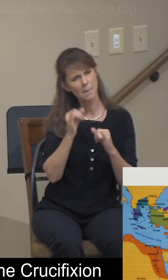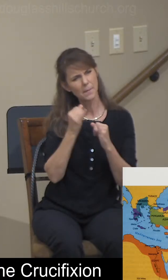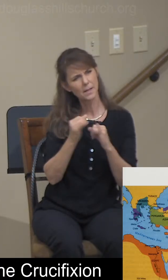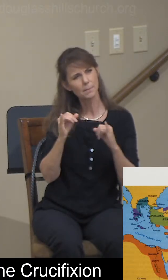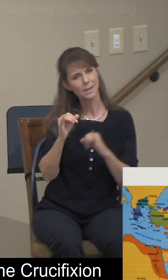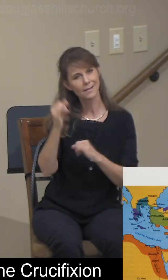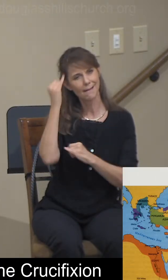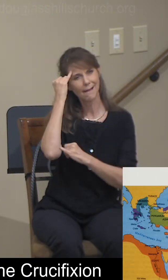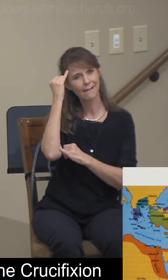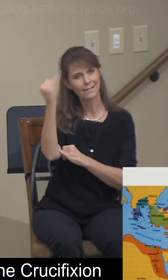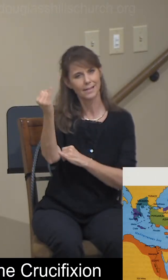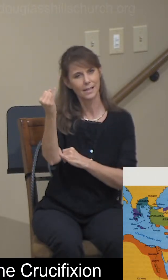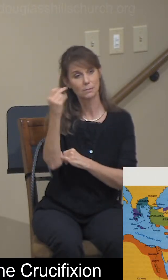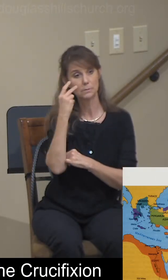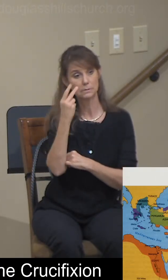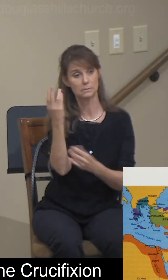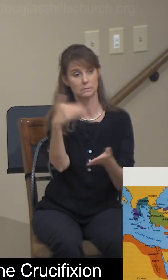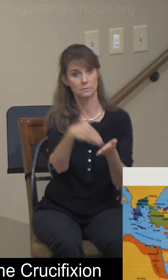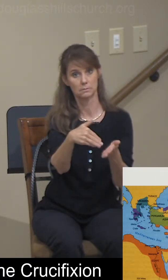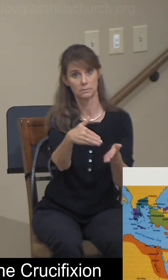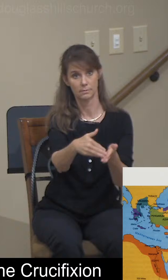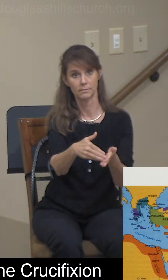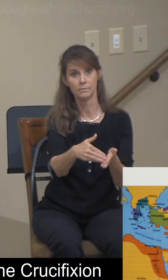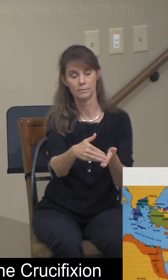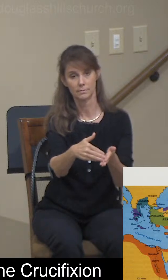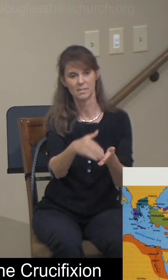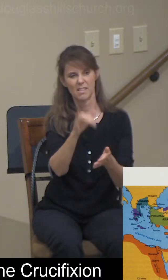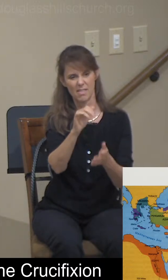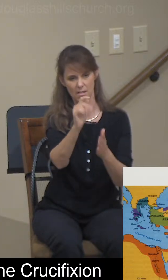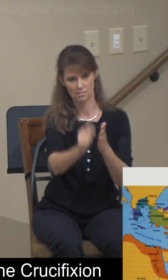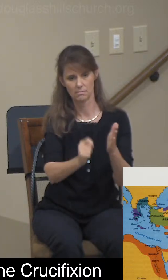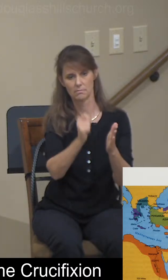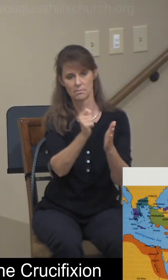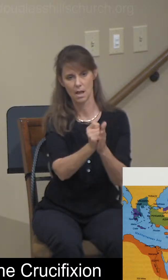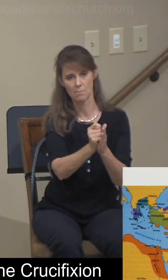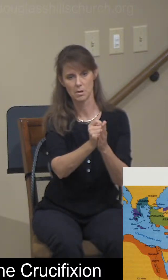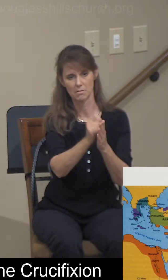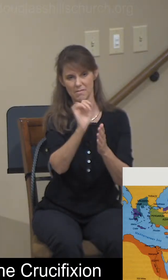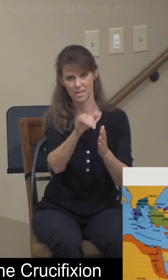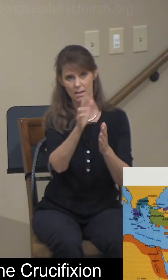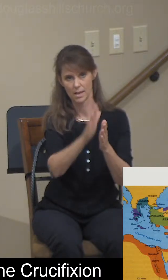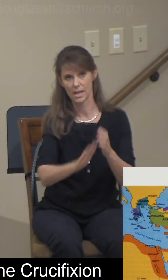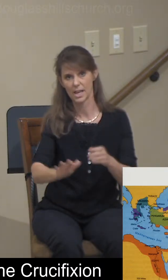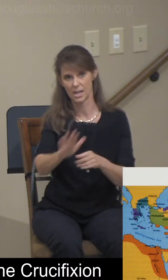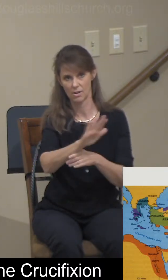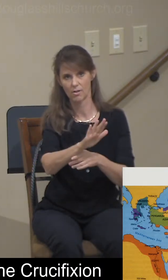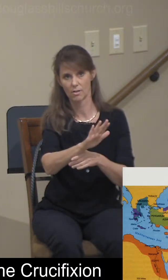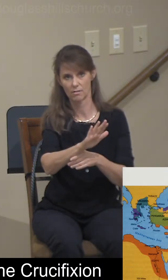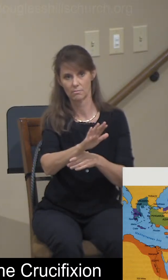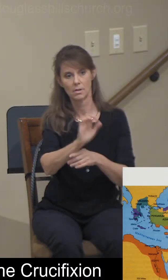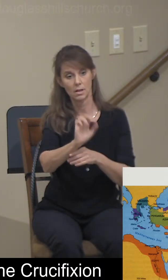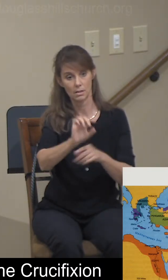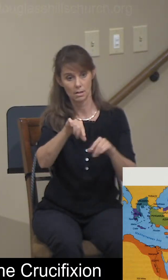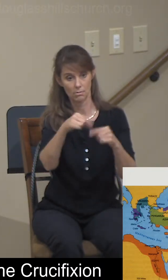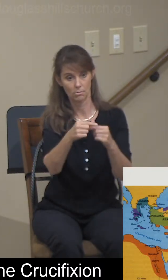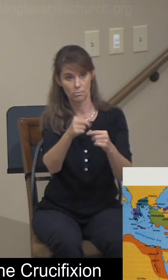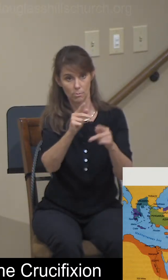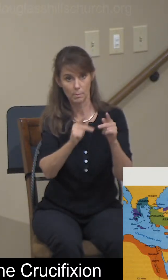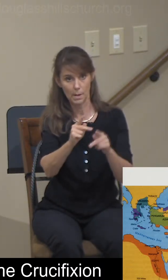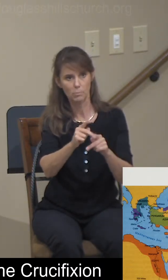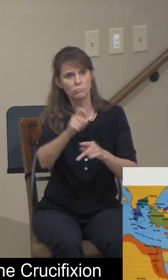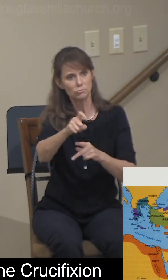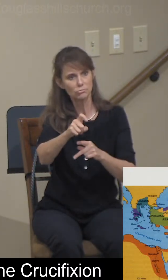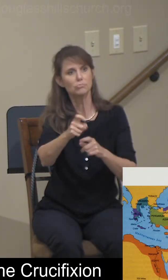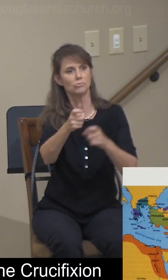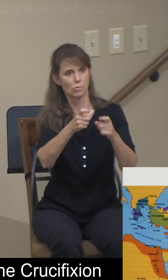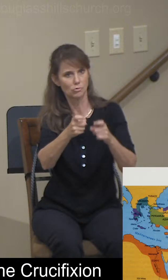we see crop up over and over in this period and in this region, that this is a group of people who should control their own